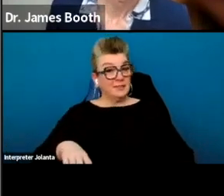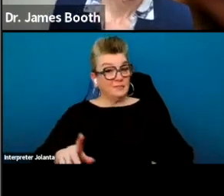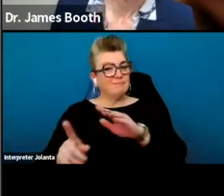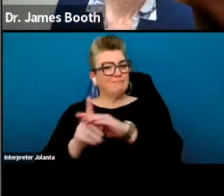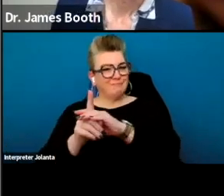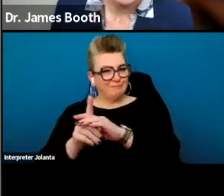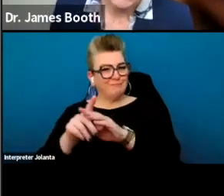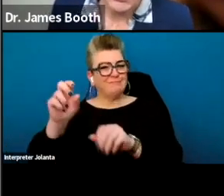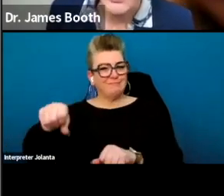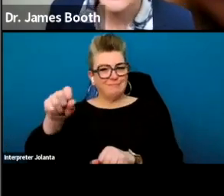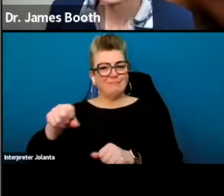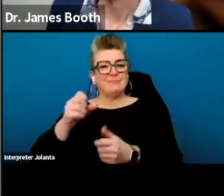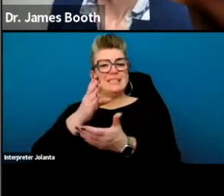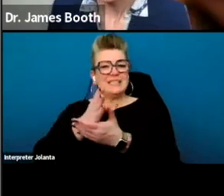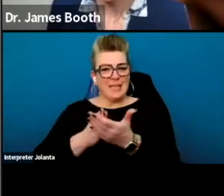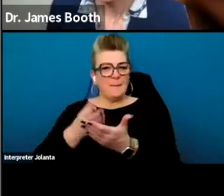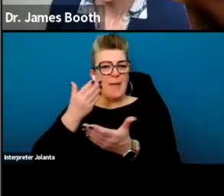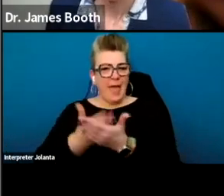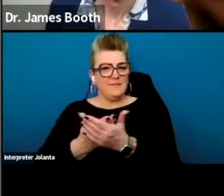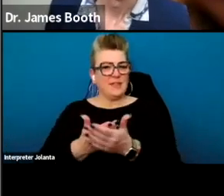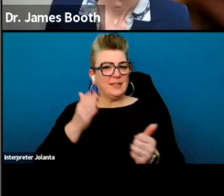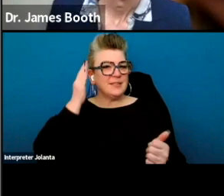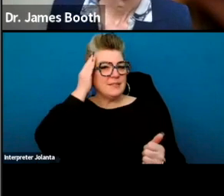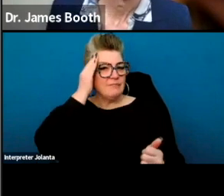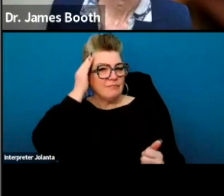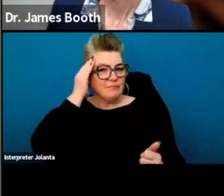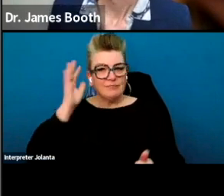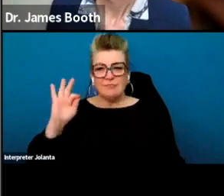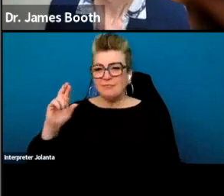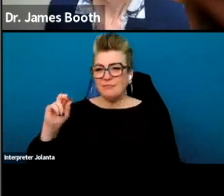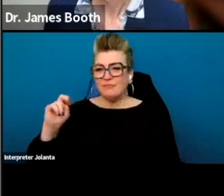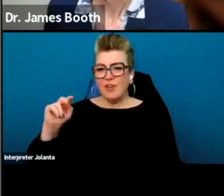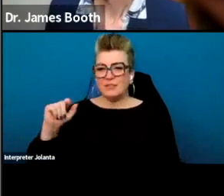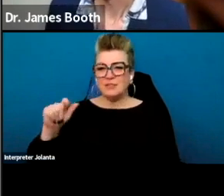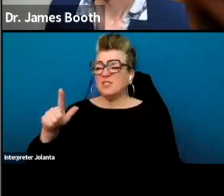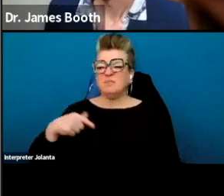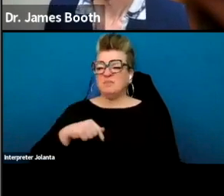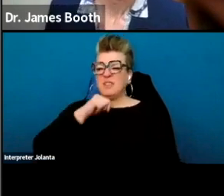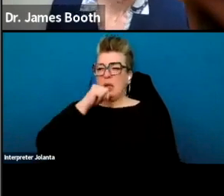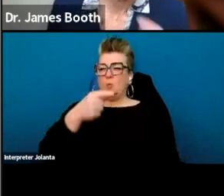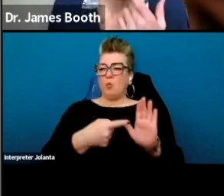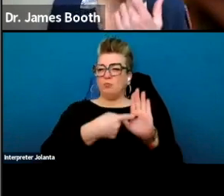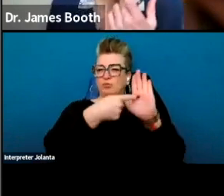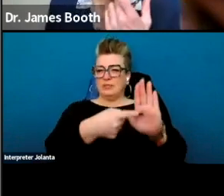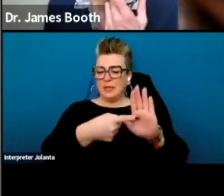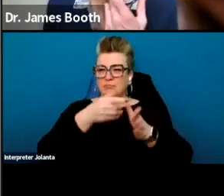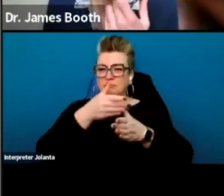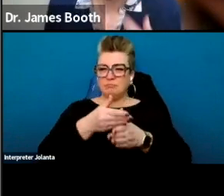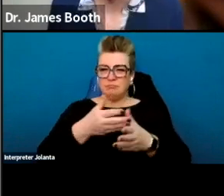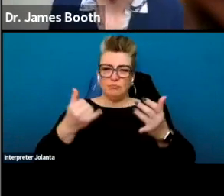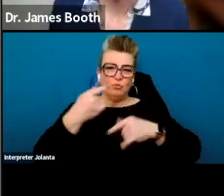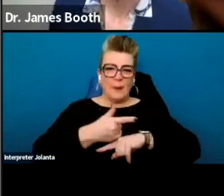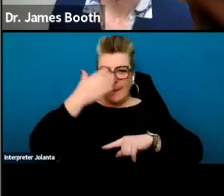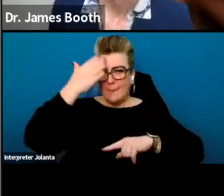for specialization in the frontal cortex in these age groups, though I'm not going to present those today because